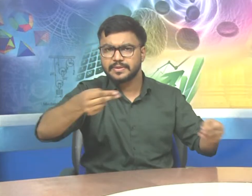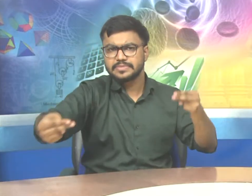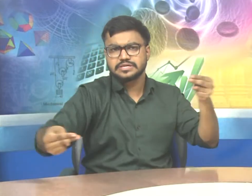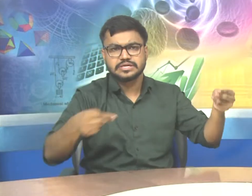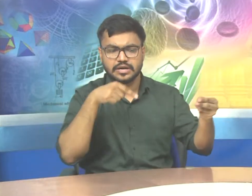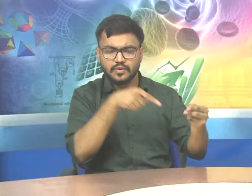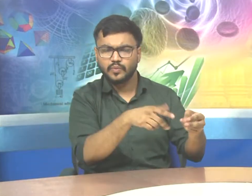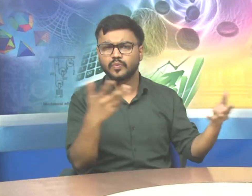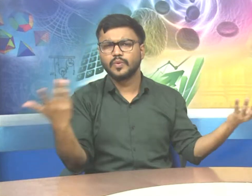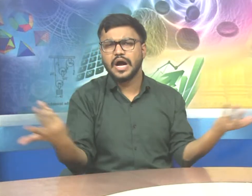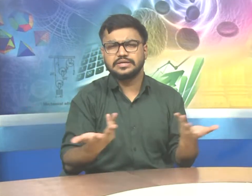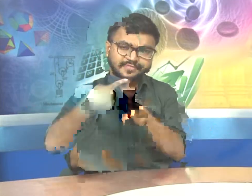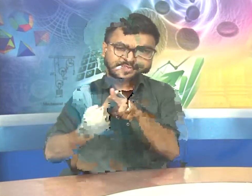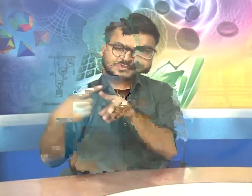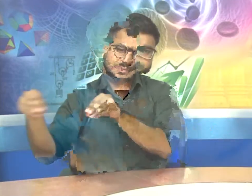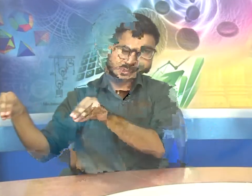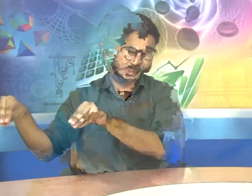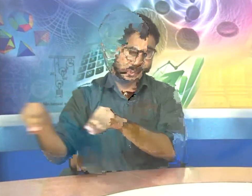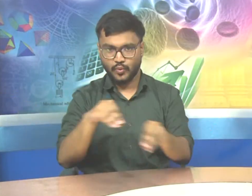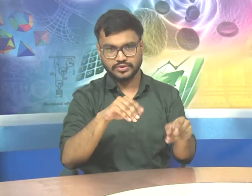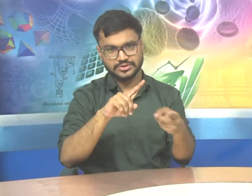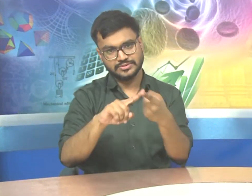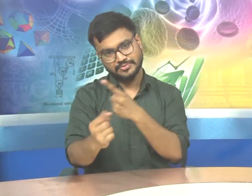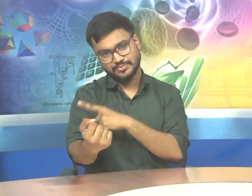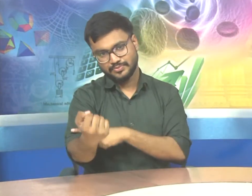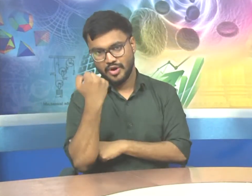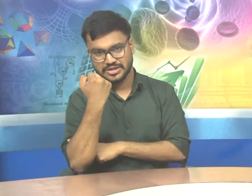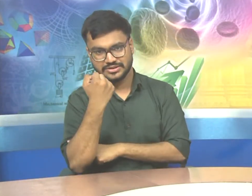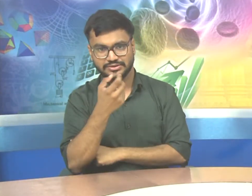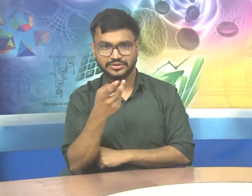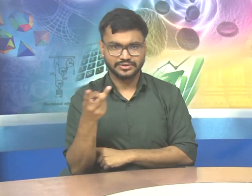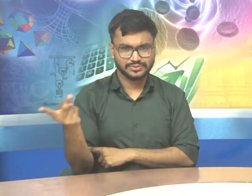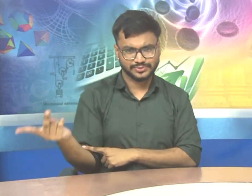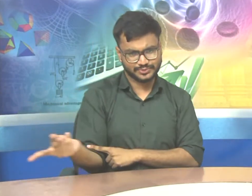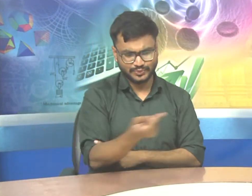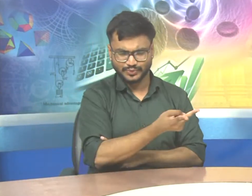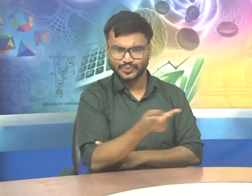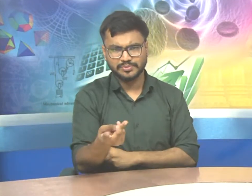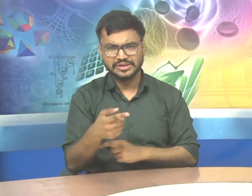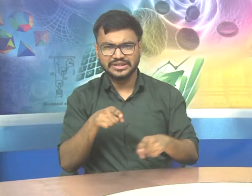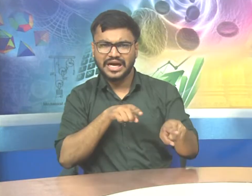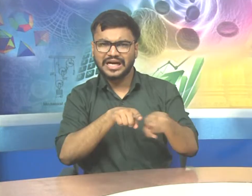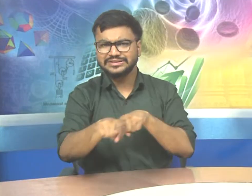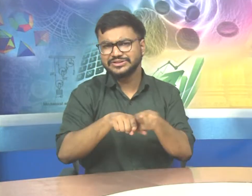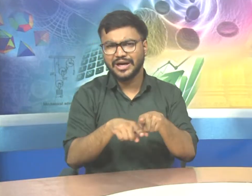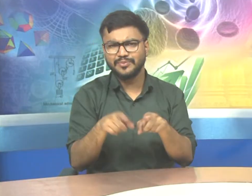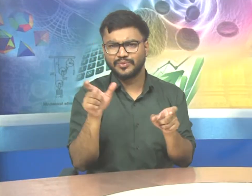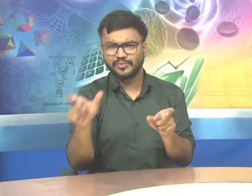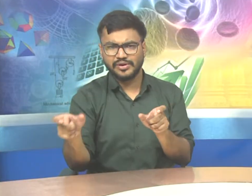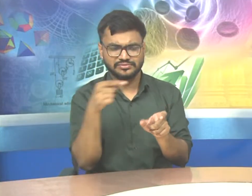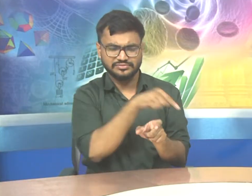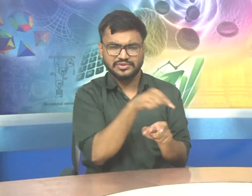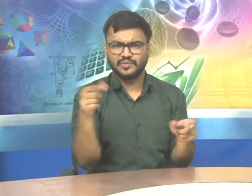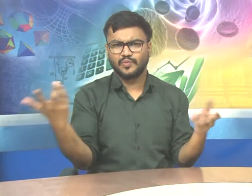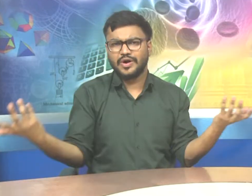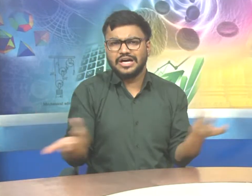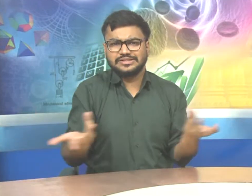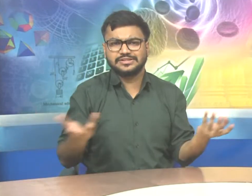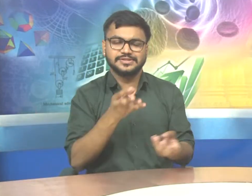etc. and you can also explain the potential and kinetic energy with